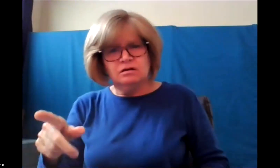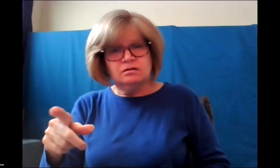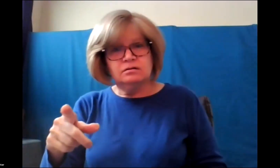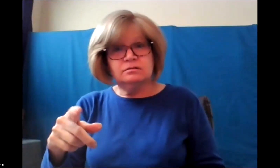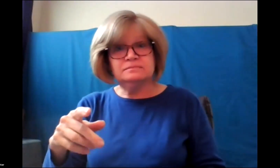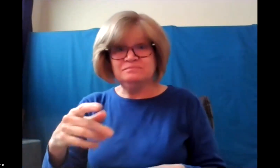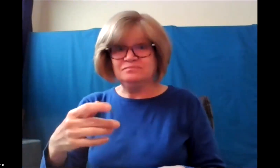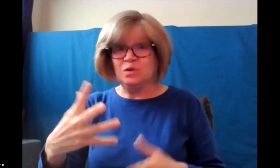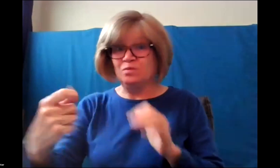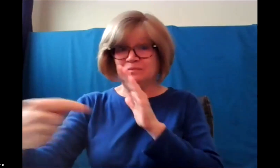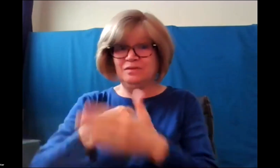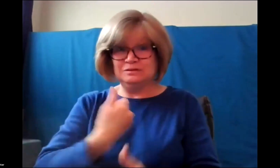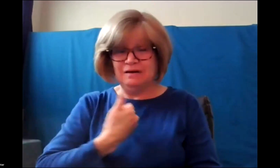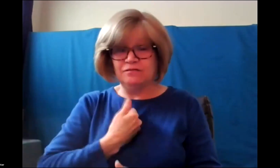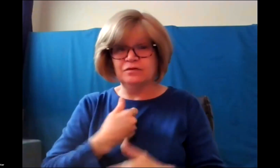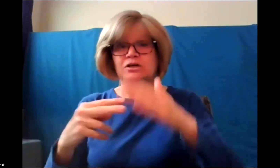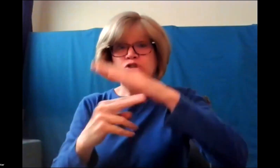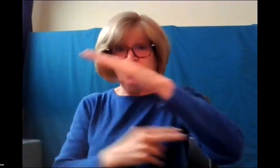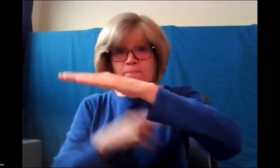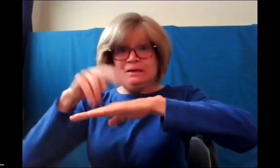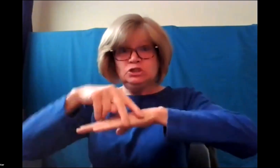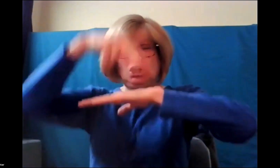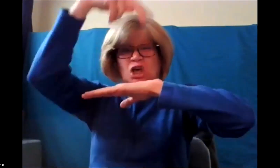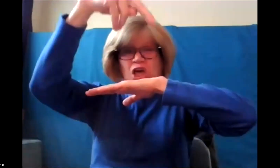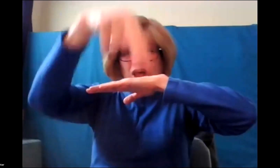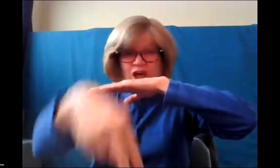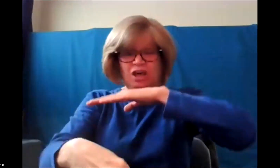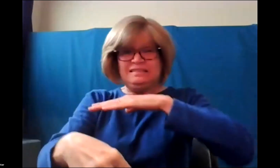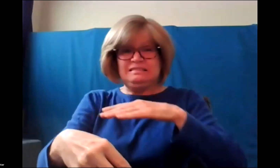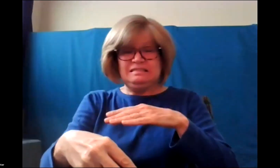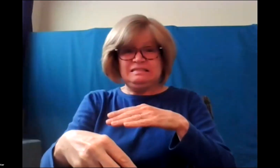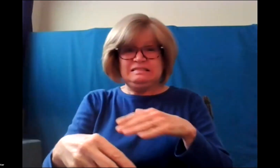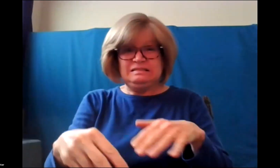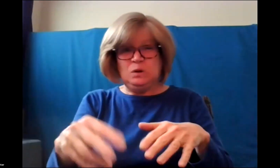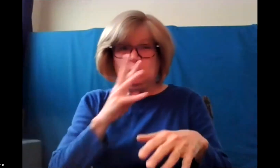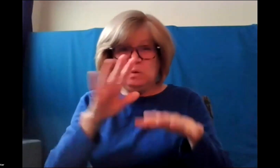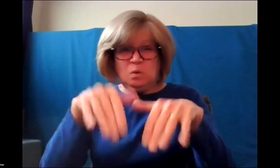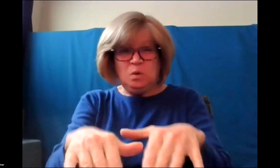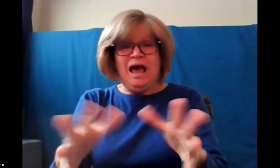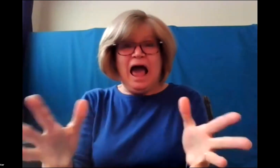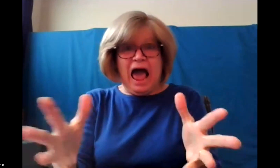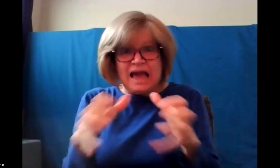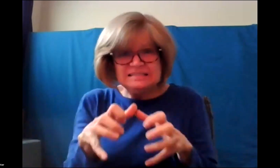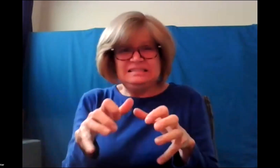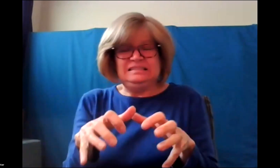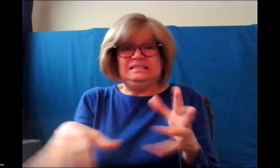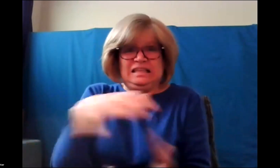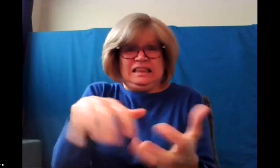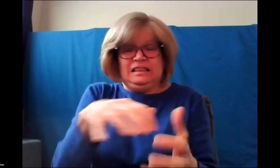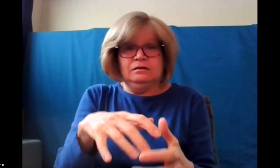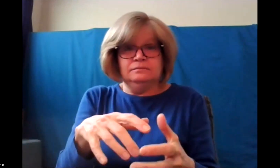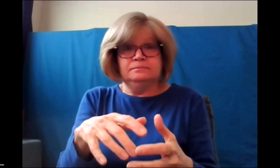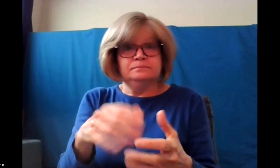Suicidal, George jumped off a bridge into the roiling, icy waters below. But he